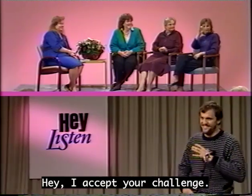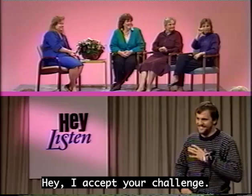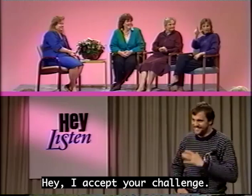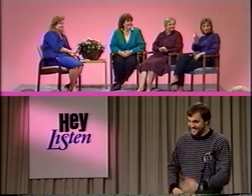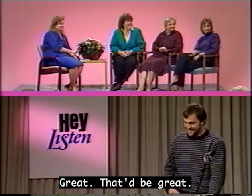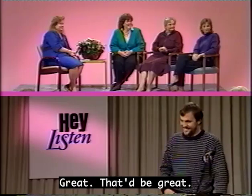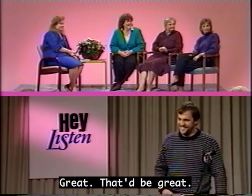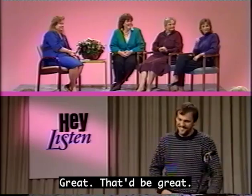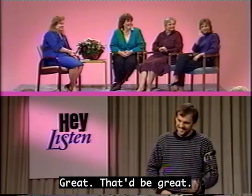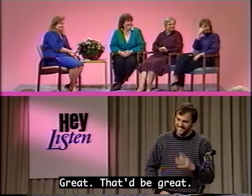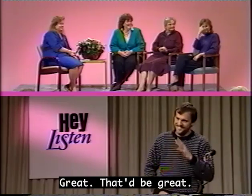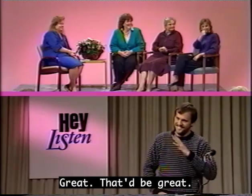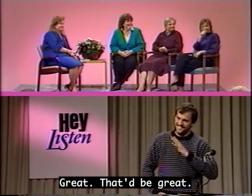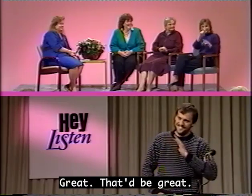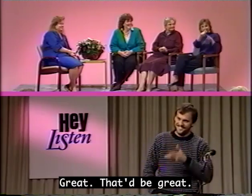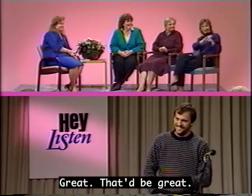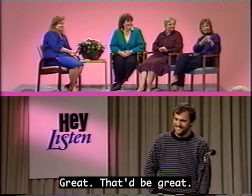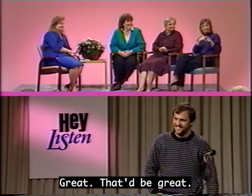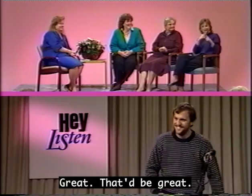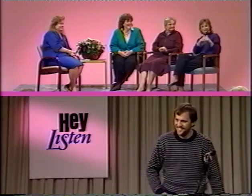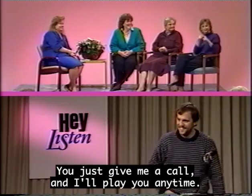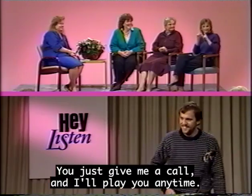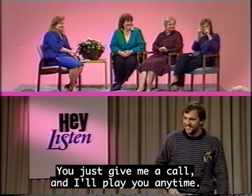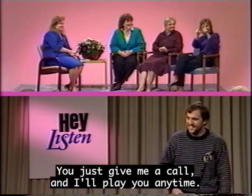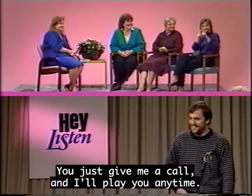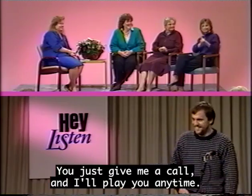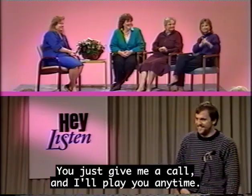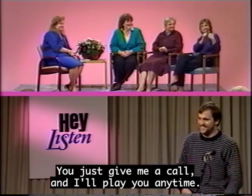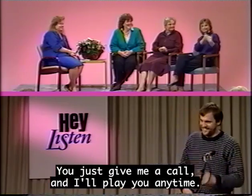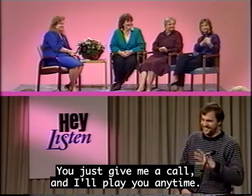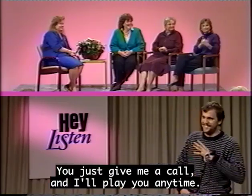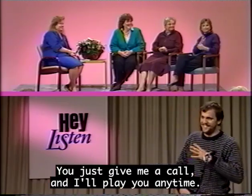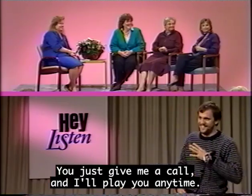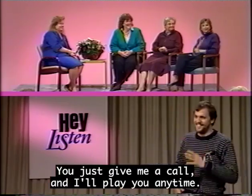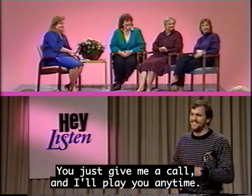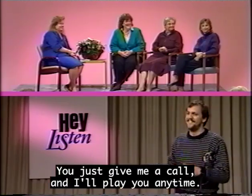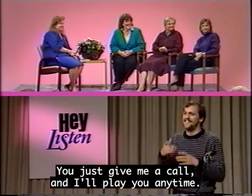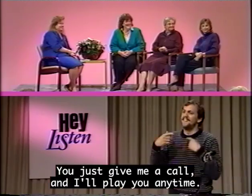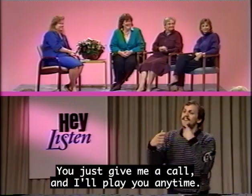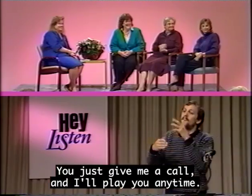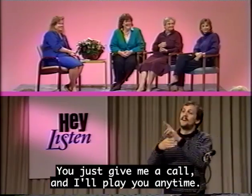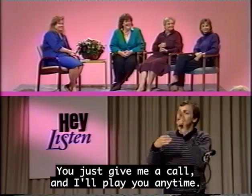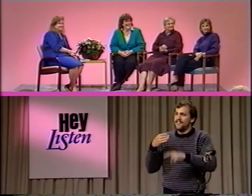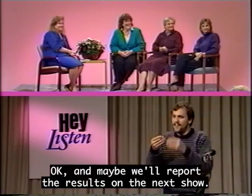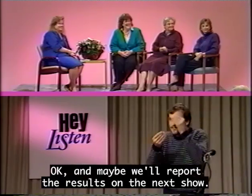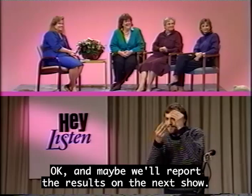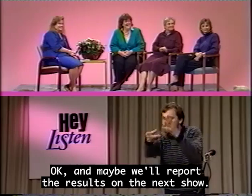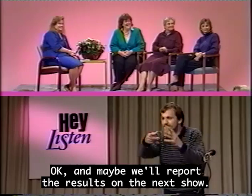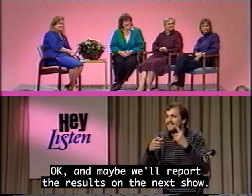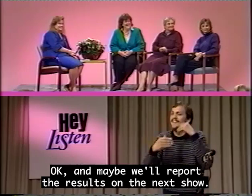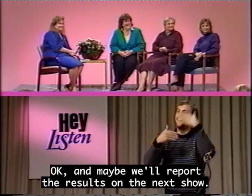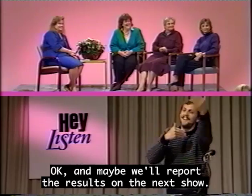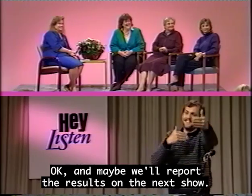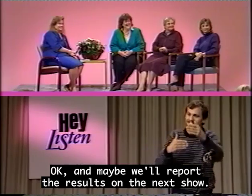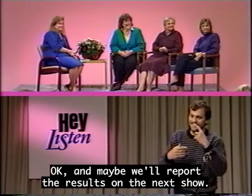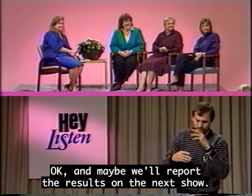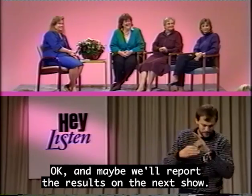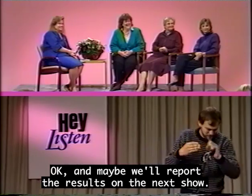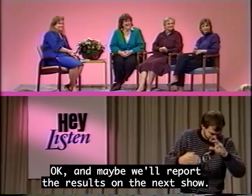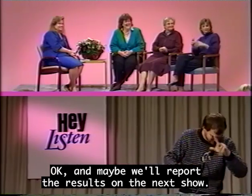your challenge. Great. That'd be great. Hey, you just give me a call and Okay. I'll play you anytime. Okay, and maybe we'll report the results